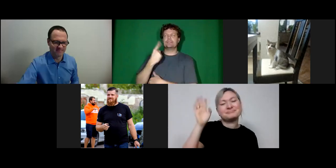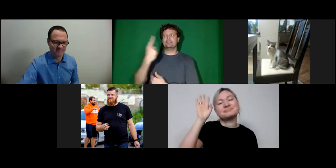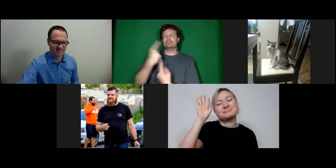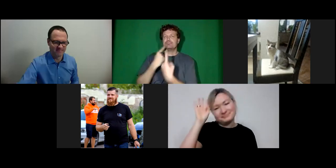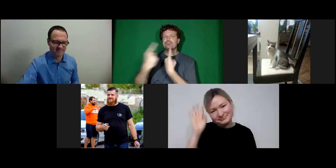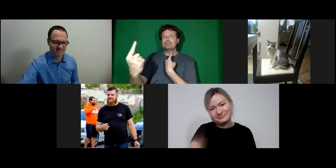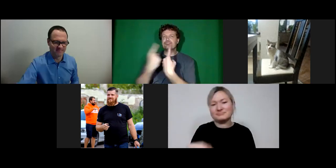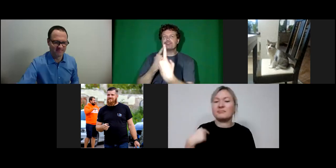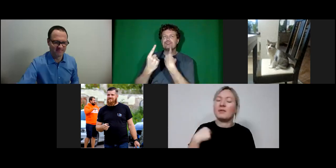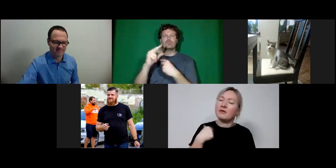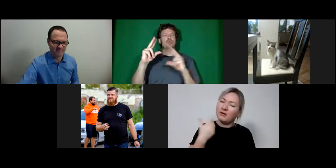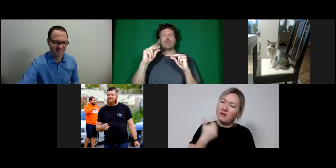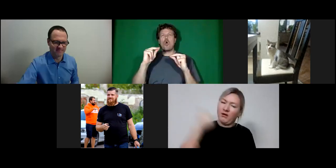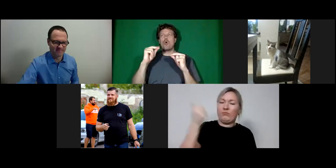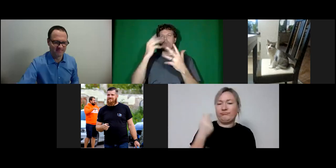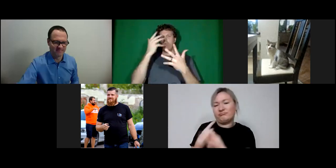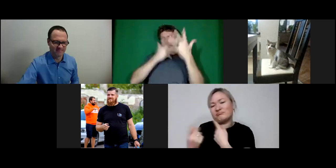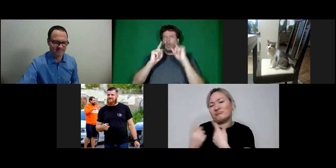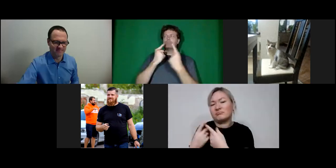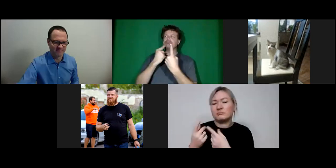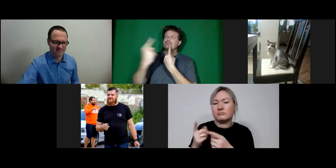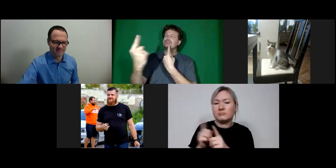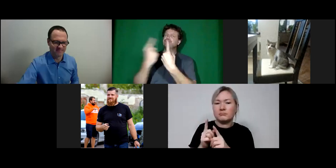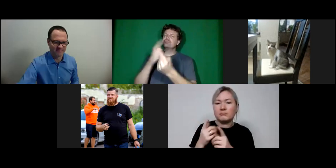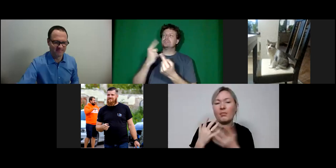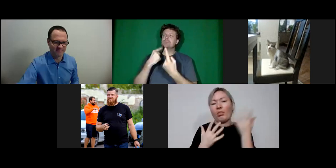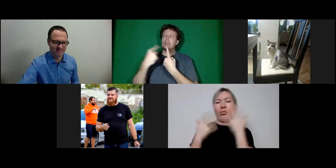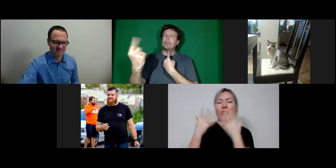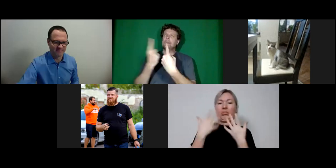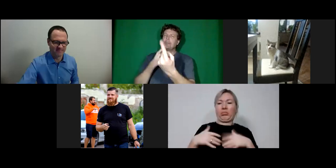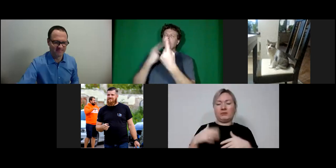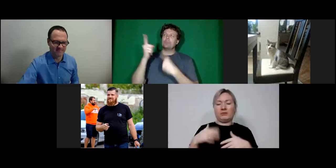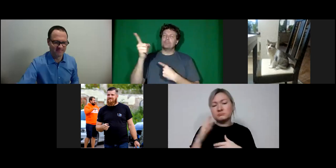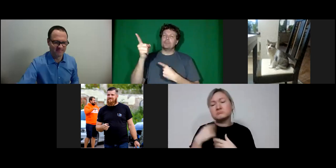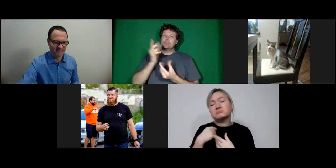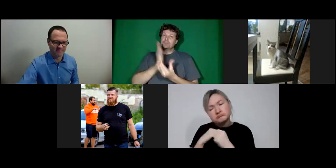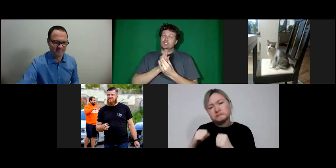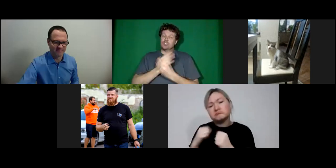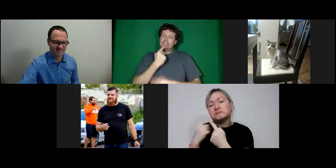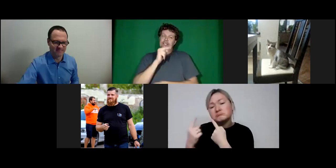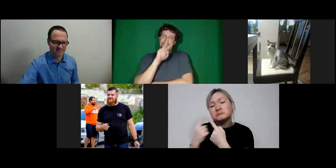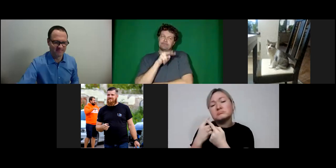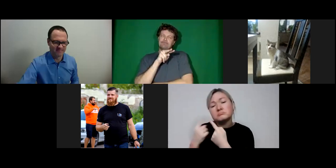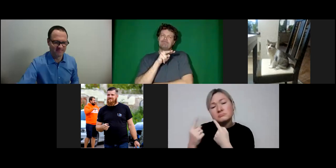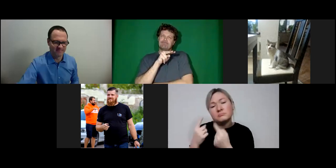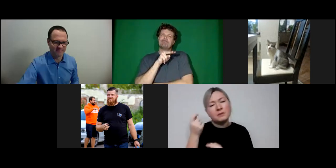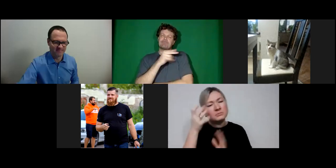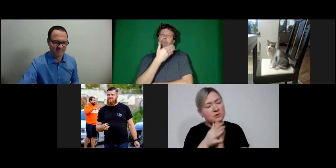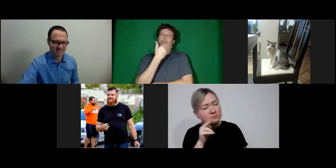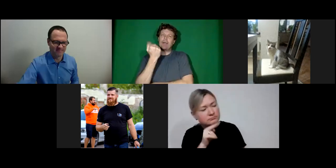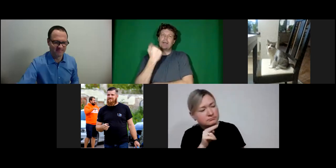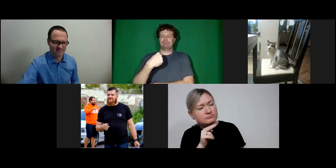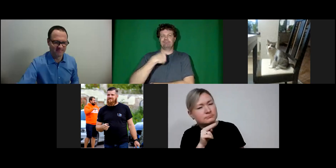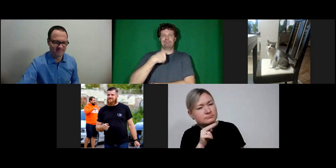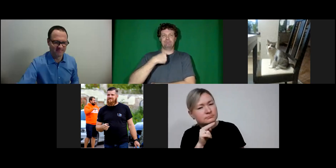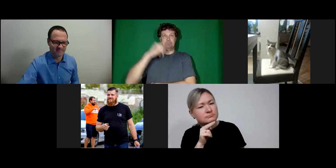had really no great ideas on how to help me and support me in communicating as the only deaf person